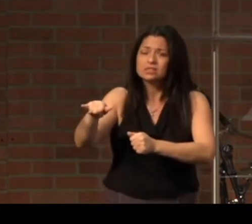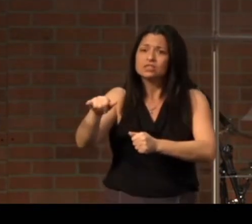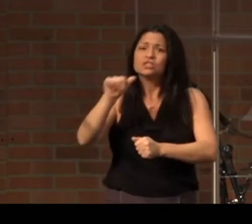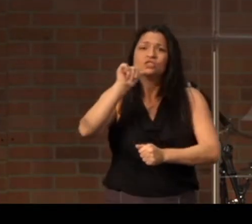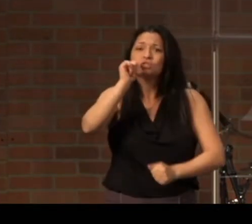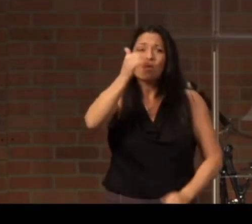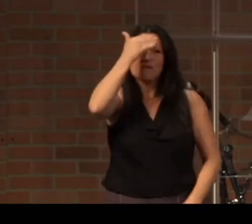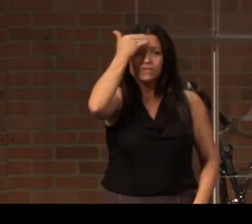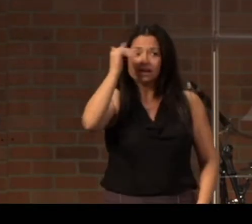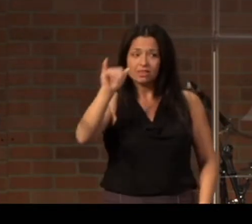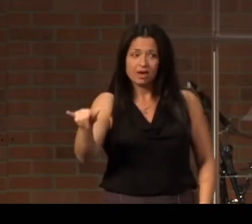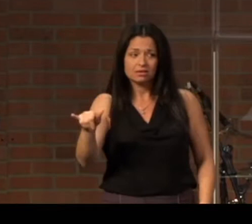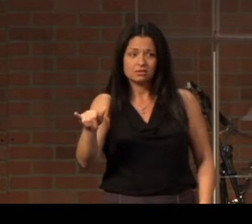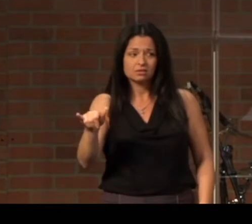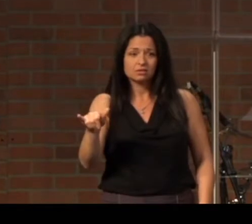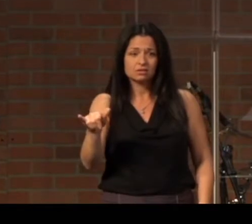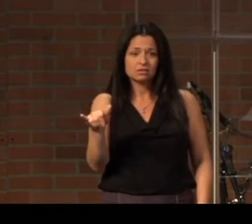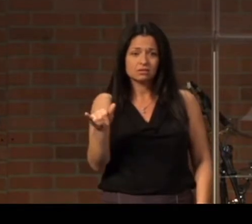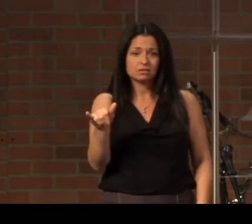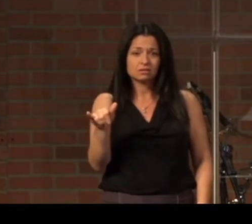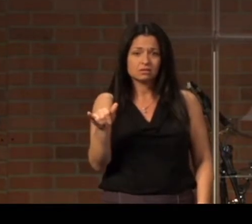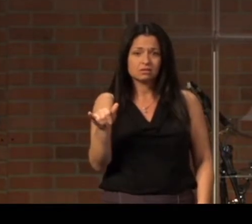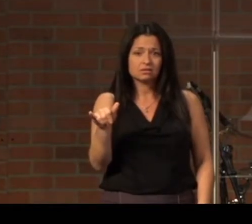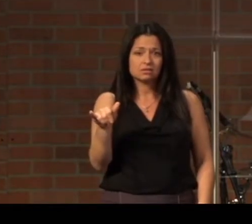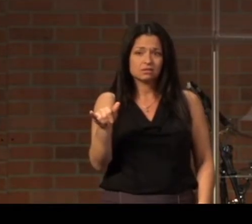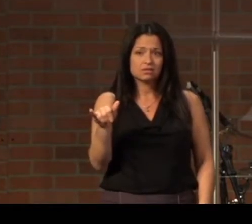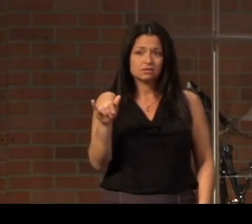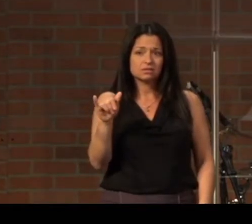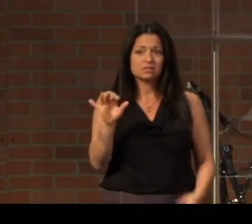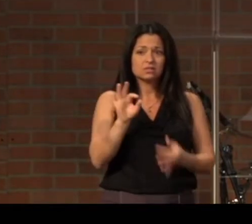Don't forget that. Oh.